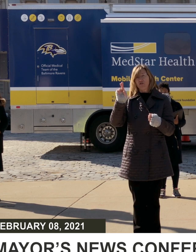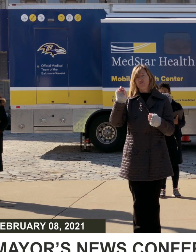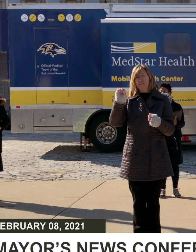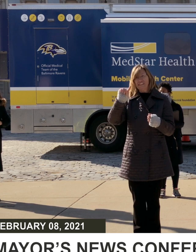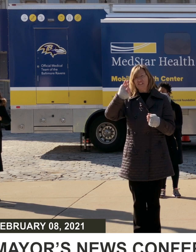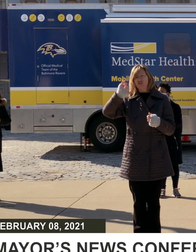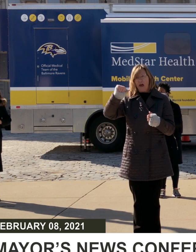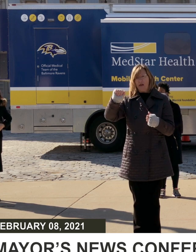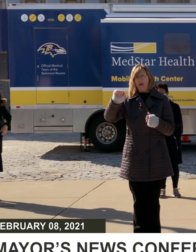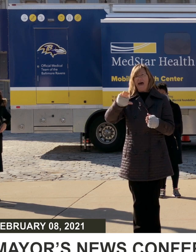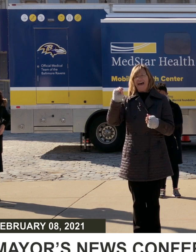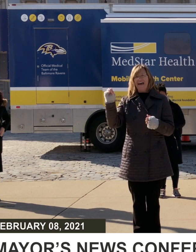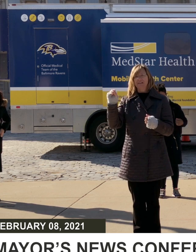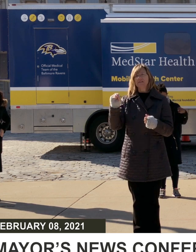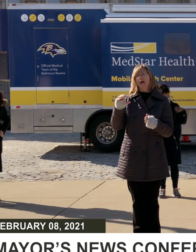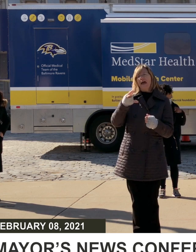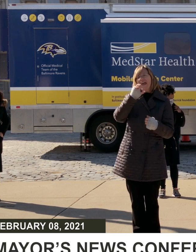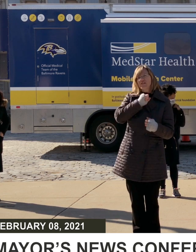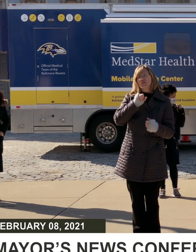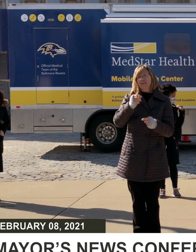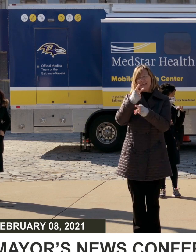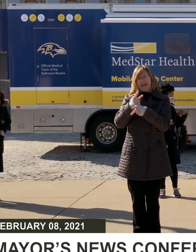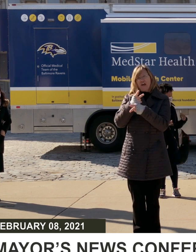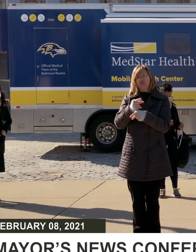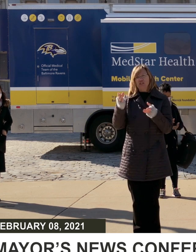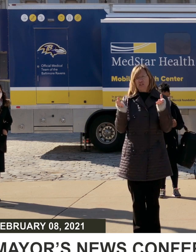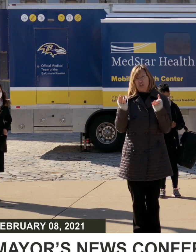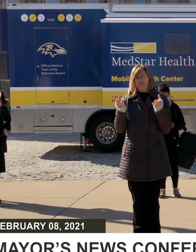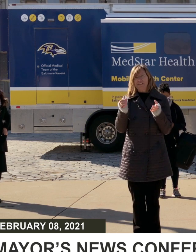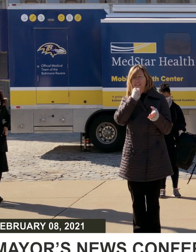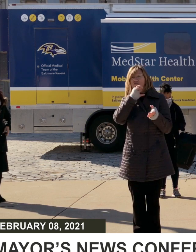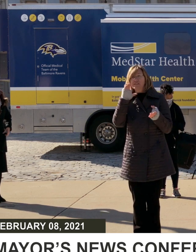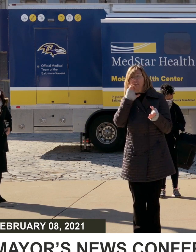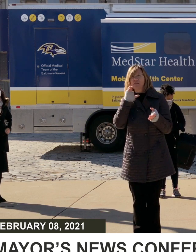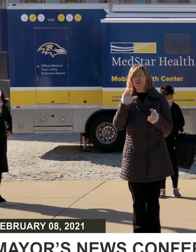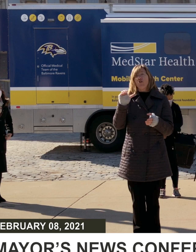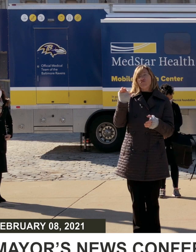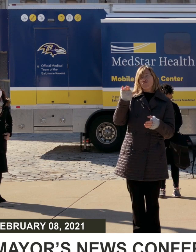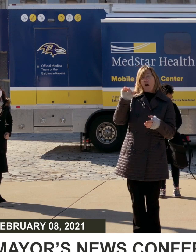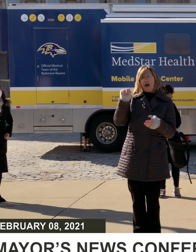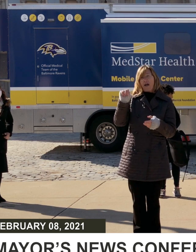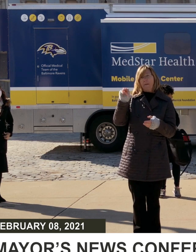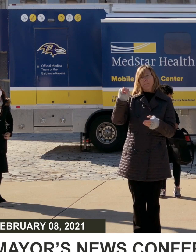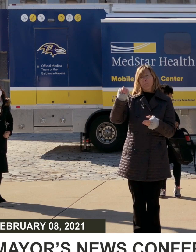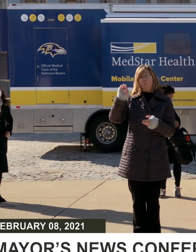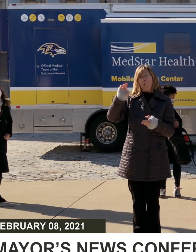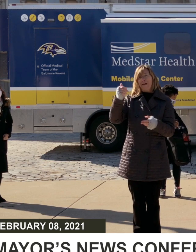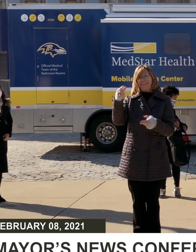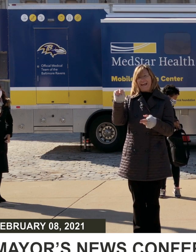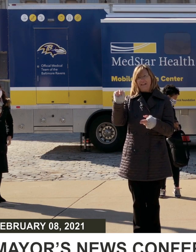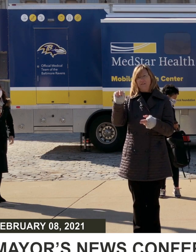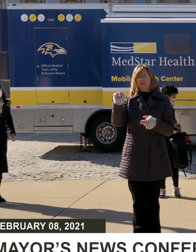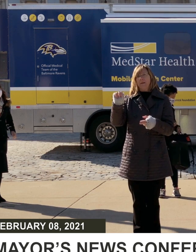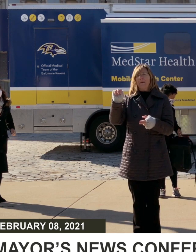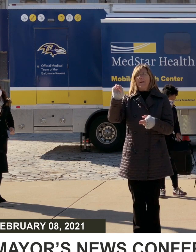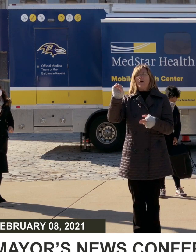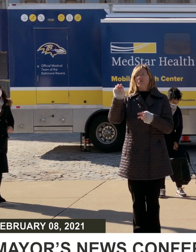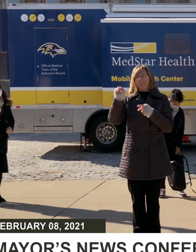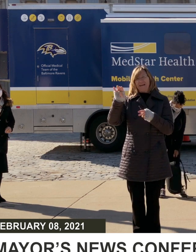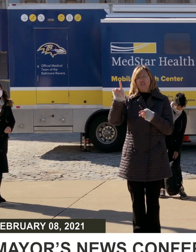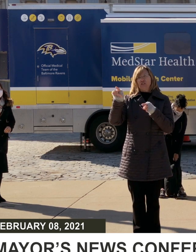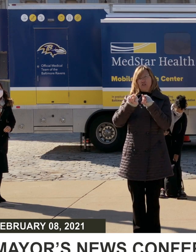for Aging and Care Services at the Health Department, Ryan Moran from MedStar Health's Director of Community